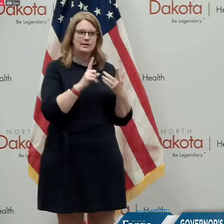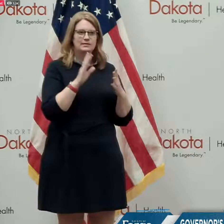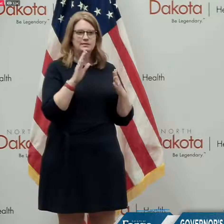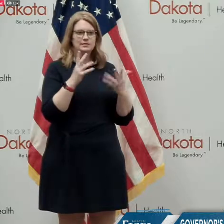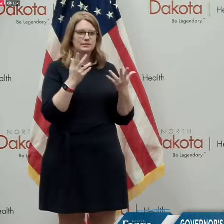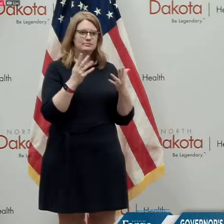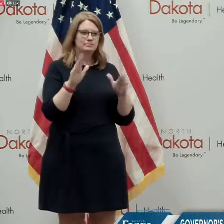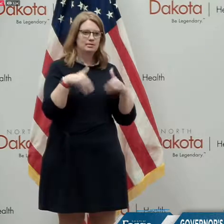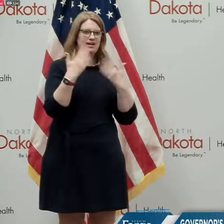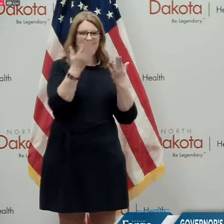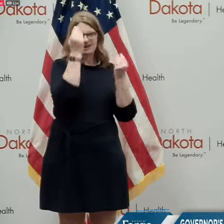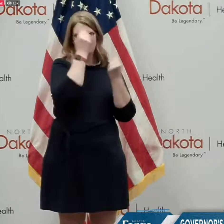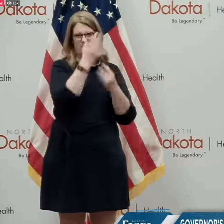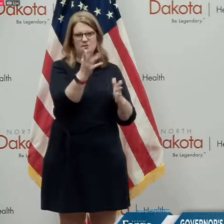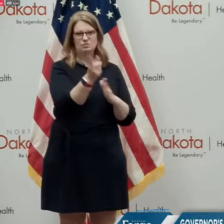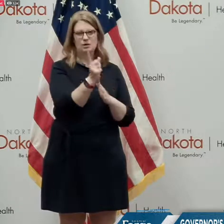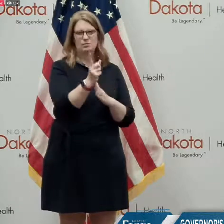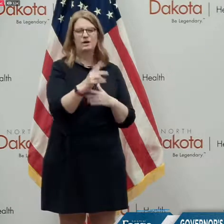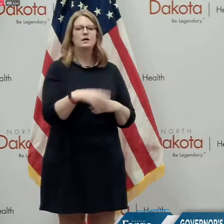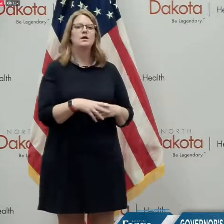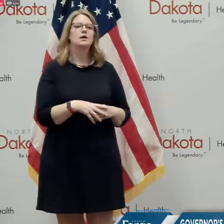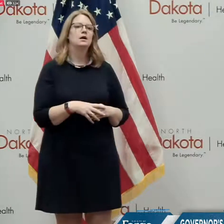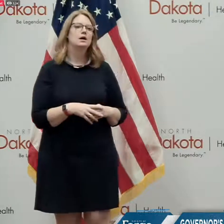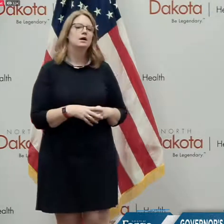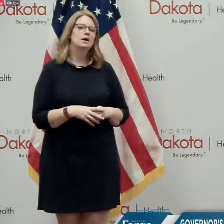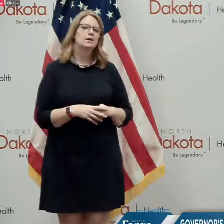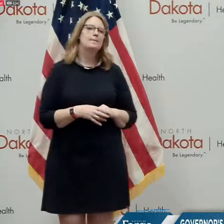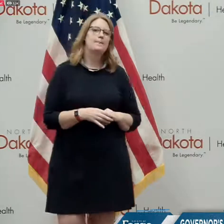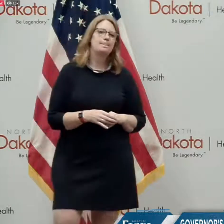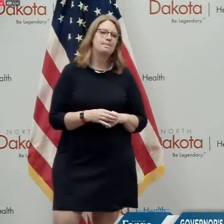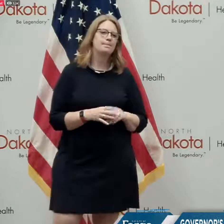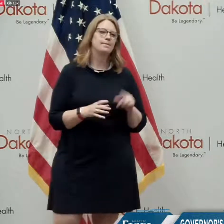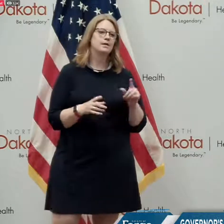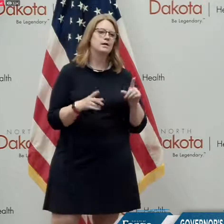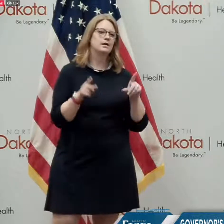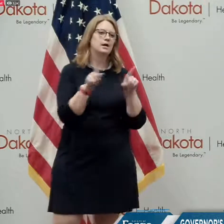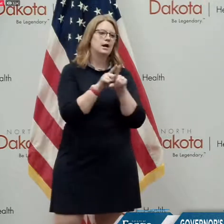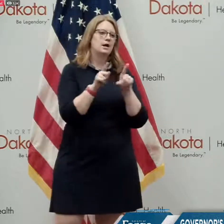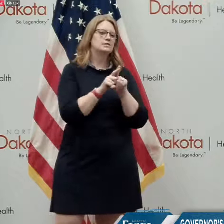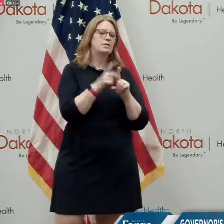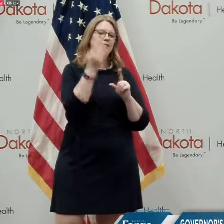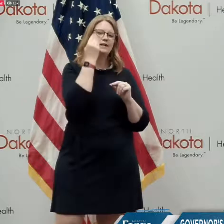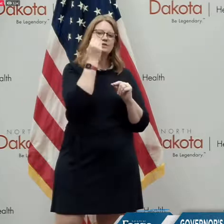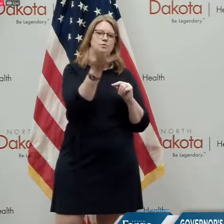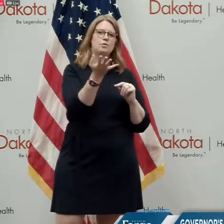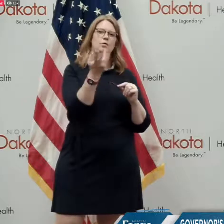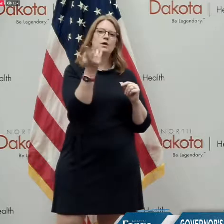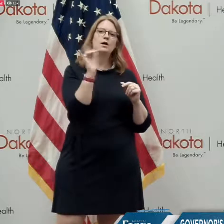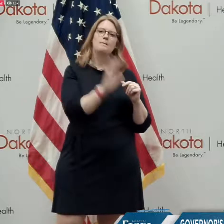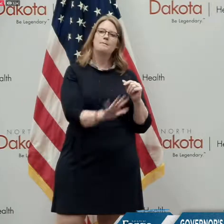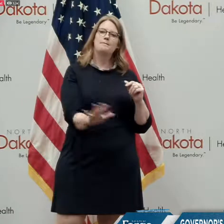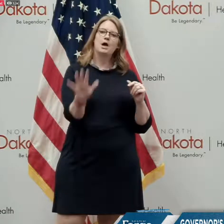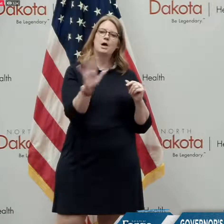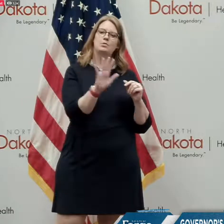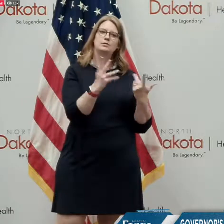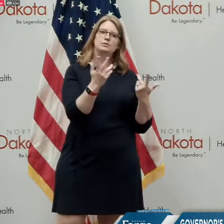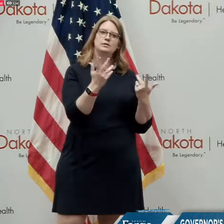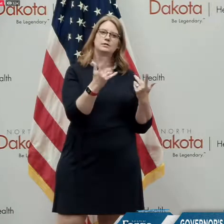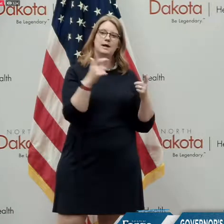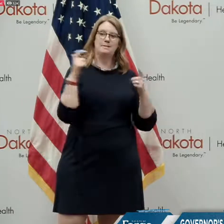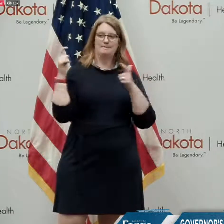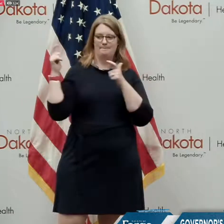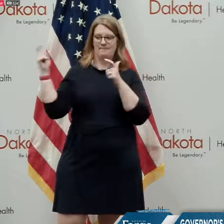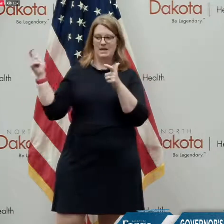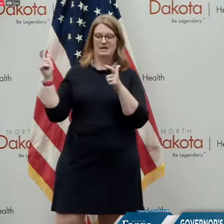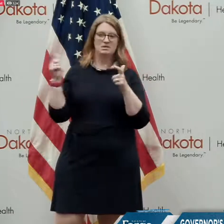information. And I will also share it, you didn't ask this question, but I'll share it with you anyway. We're seeing that whether it be a large school